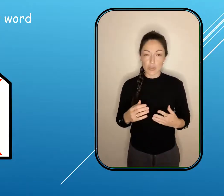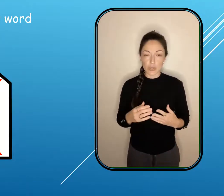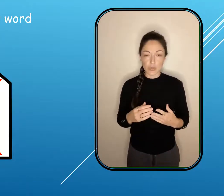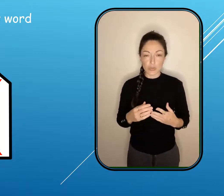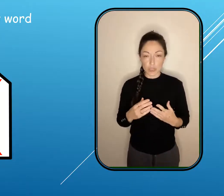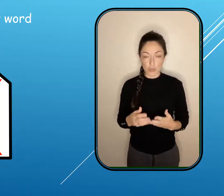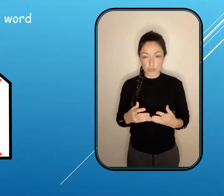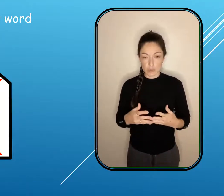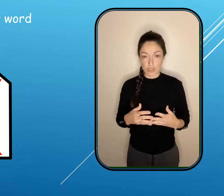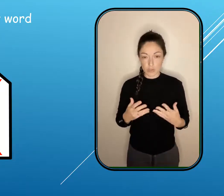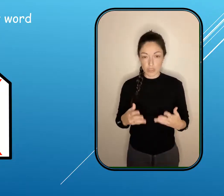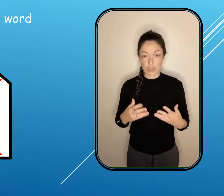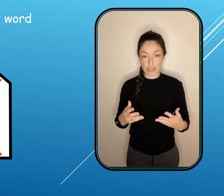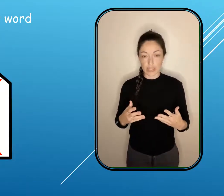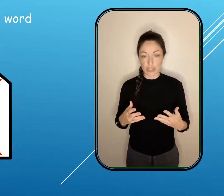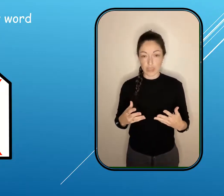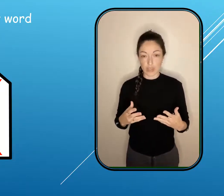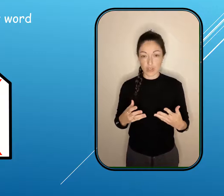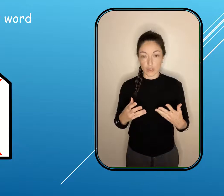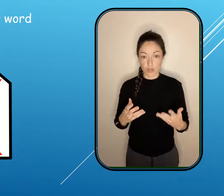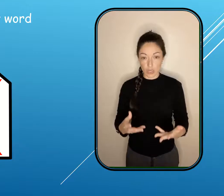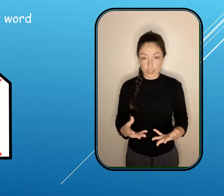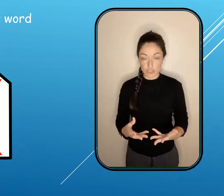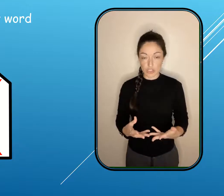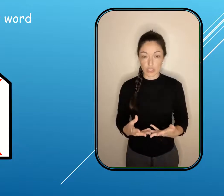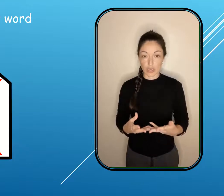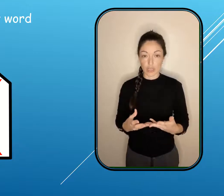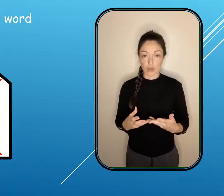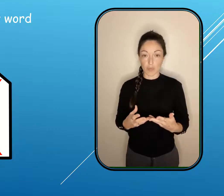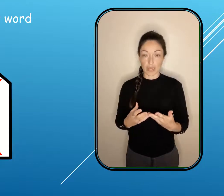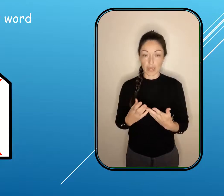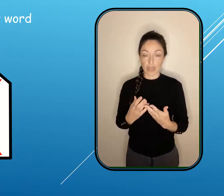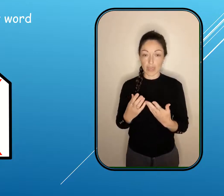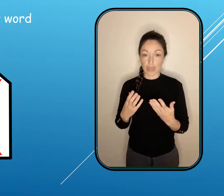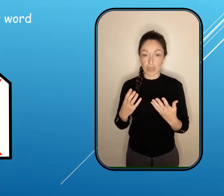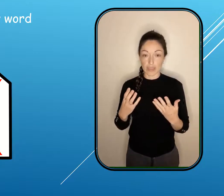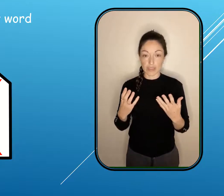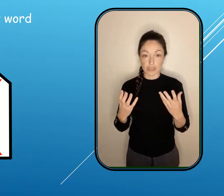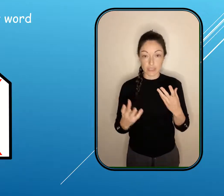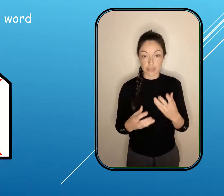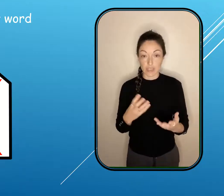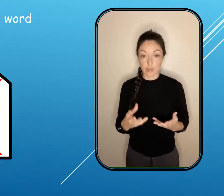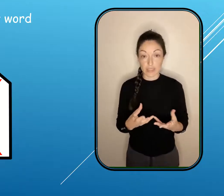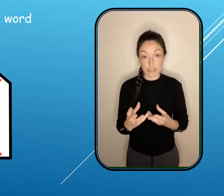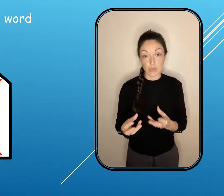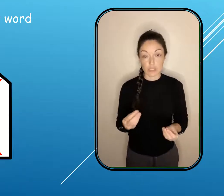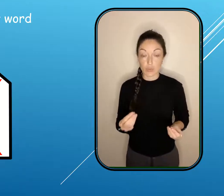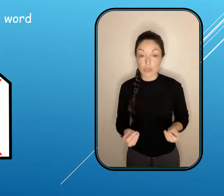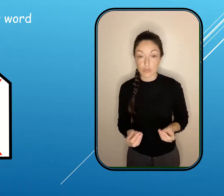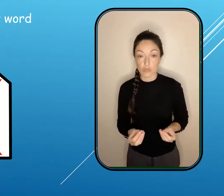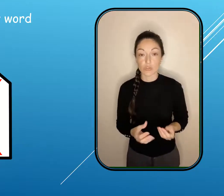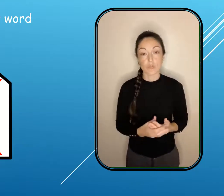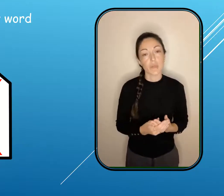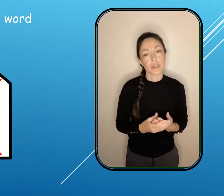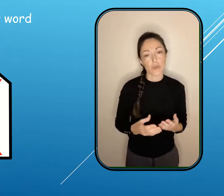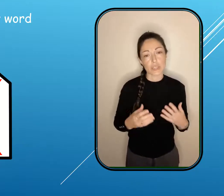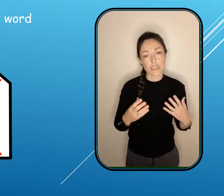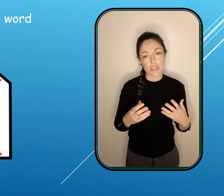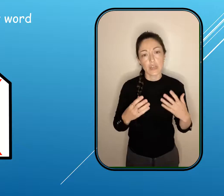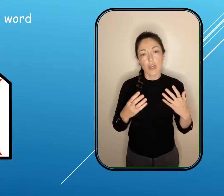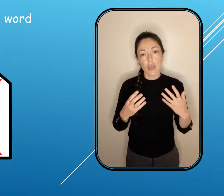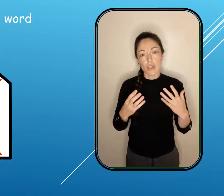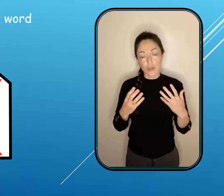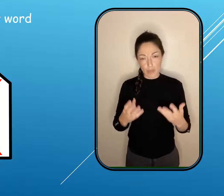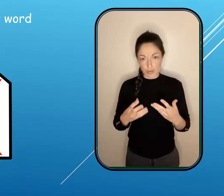so you really want to be increasing their knowledge and their sign base as much as possible. So you might be